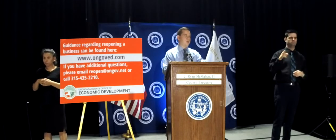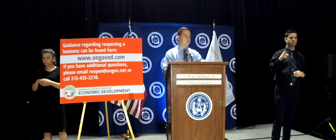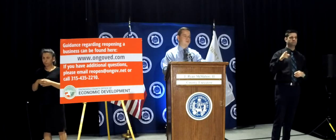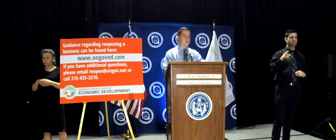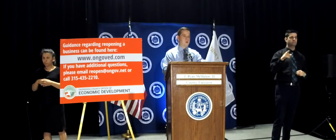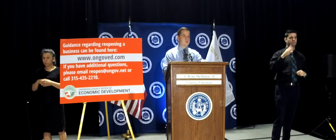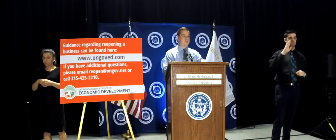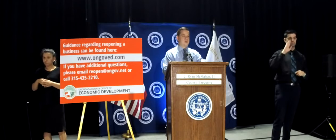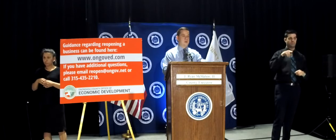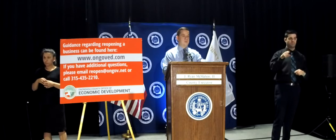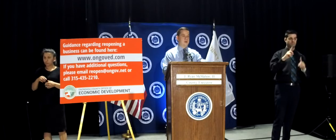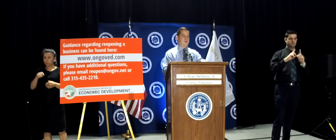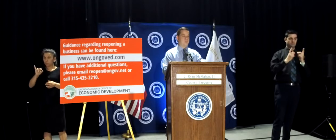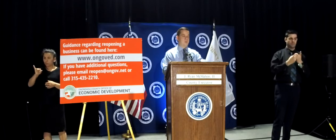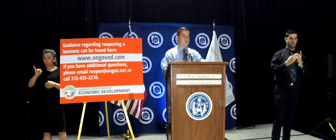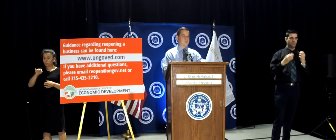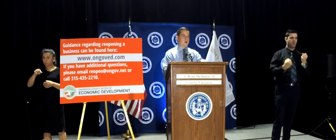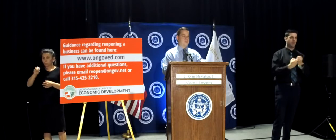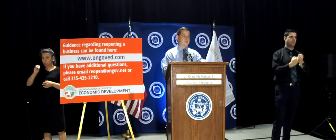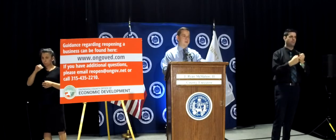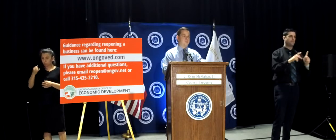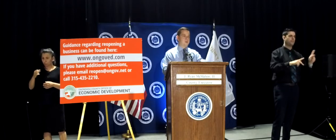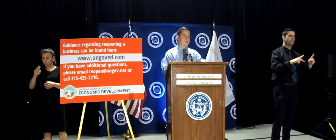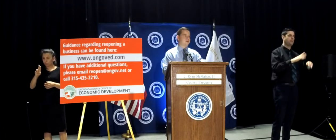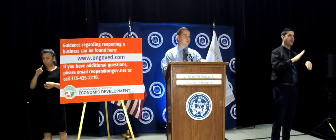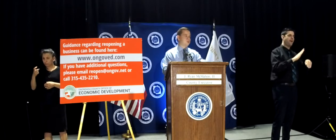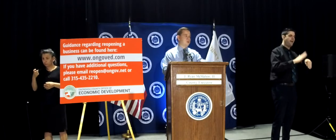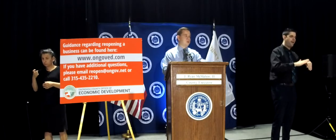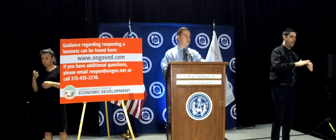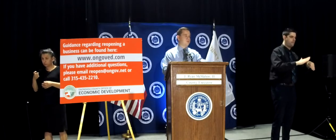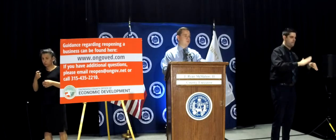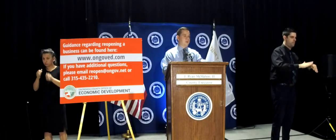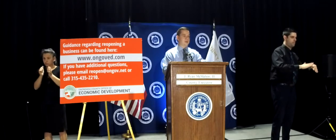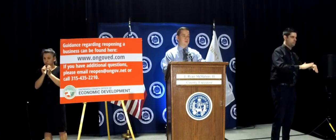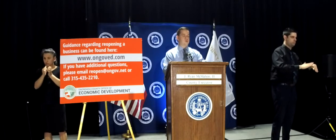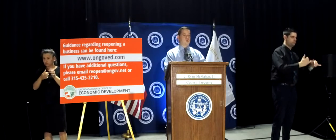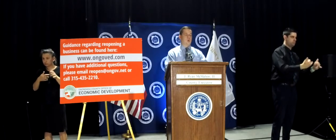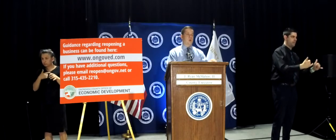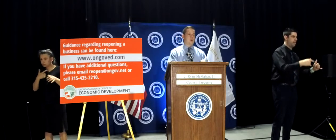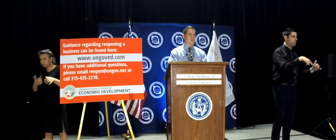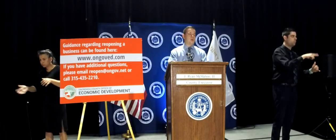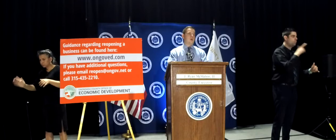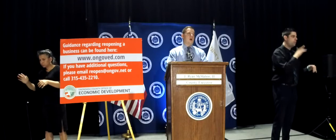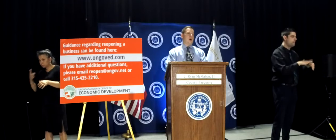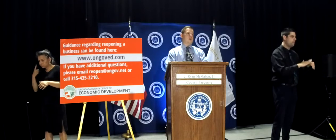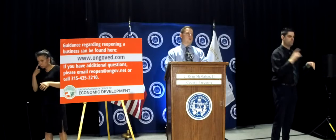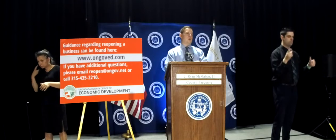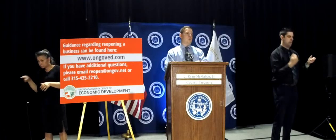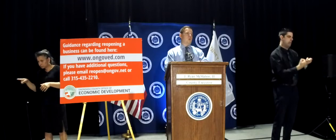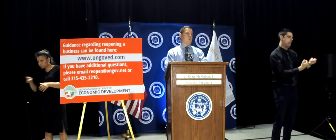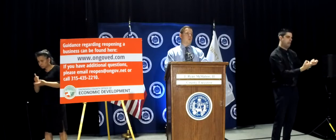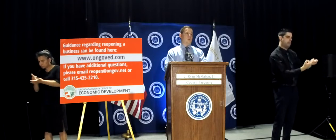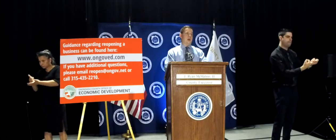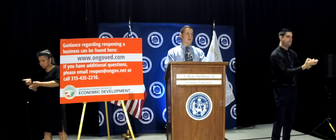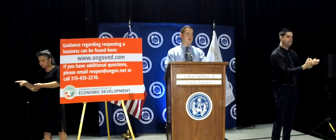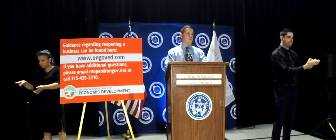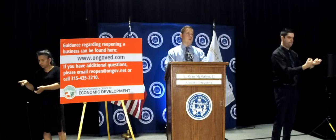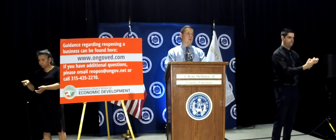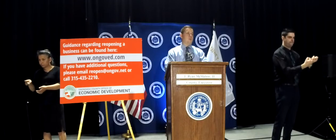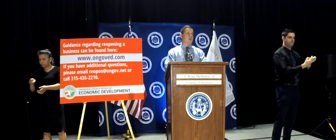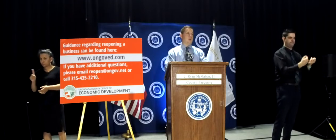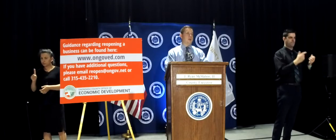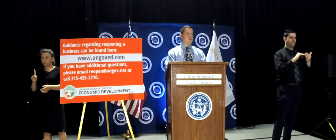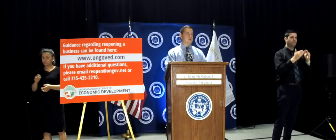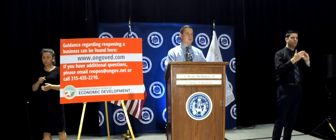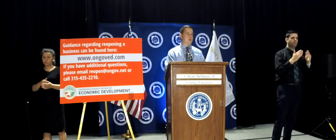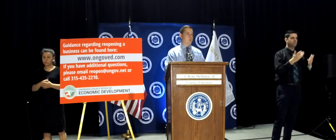well. We help these folks. Many of our probation departments end up being mentors to people that they used to work with. So from